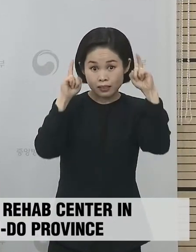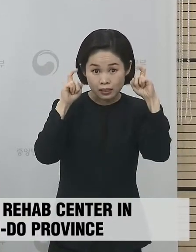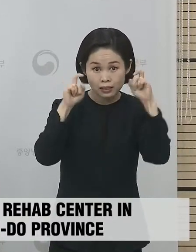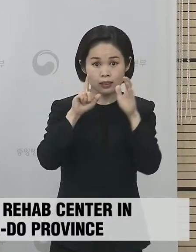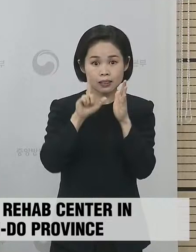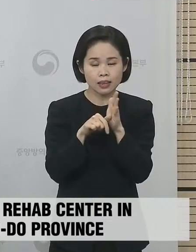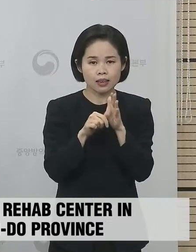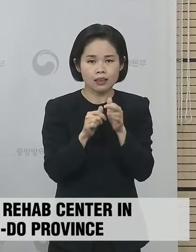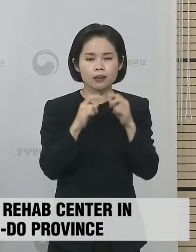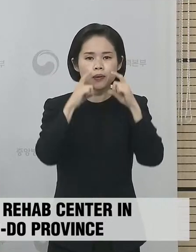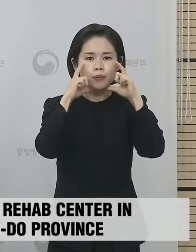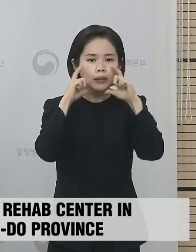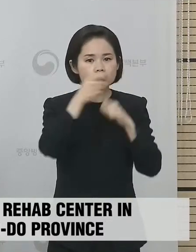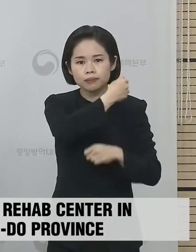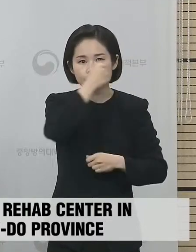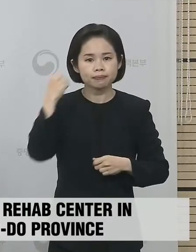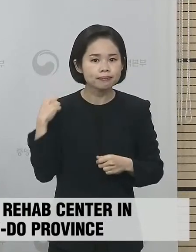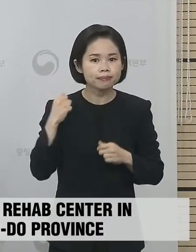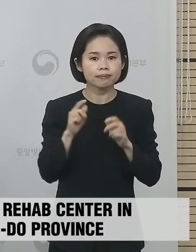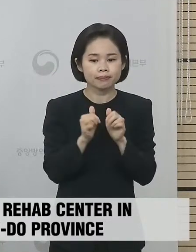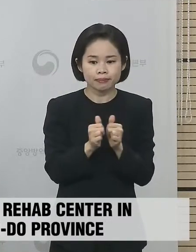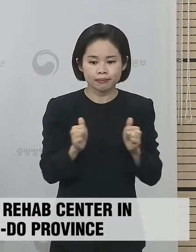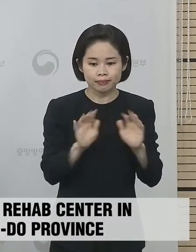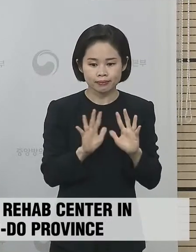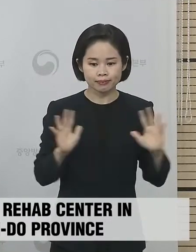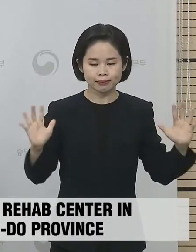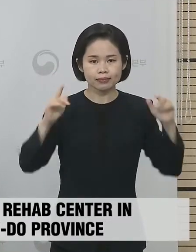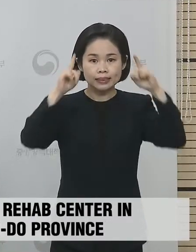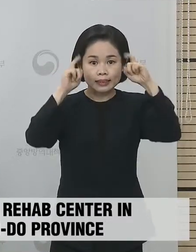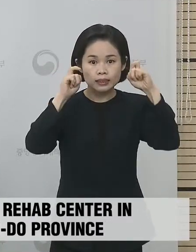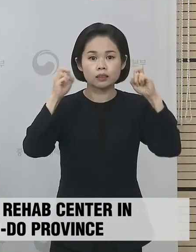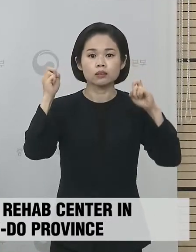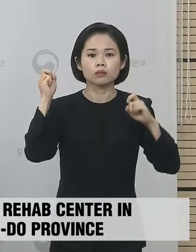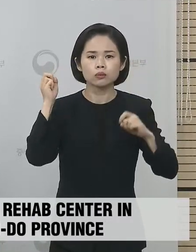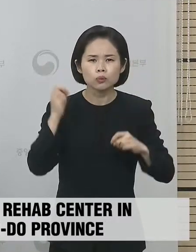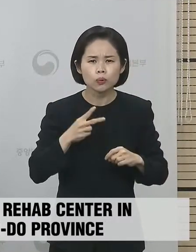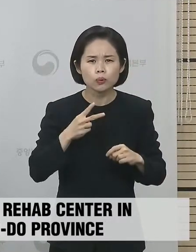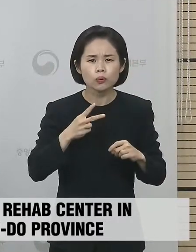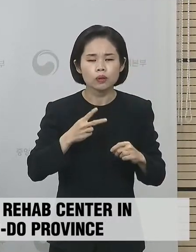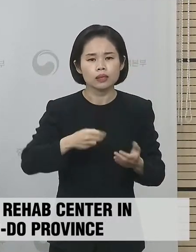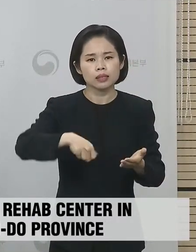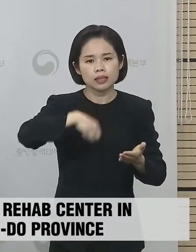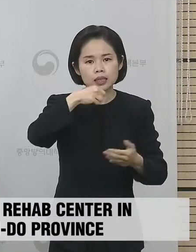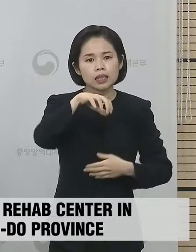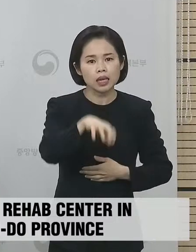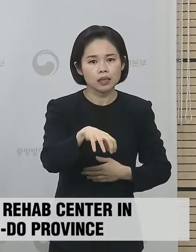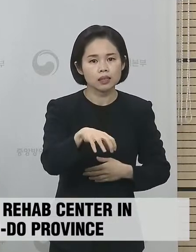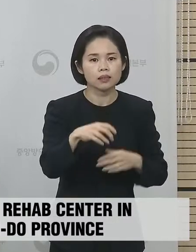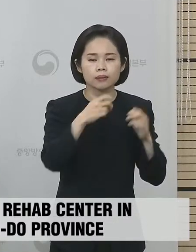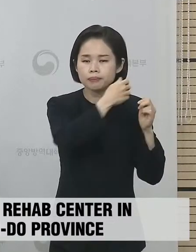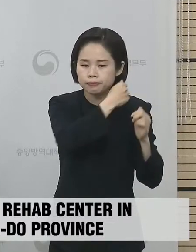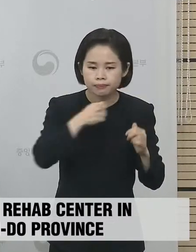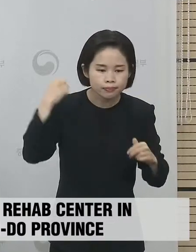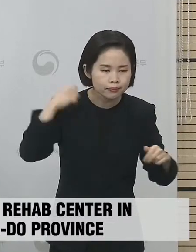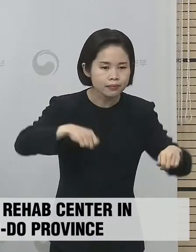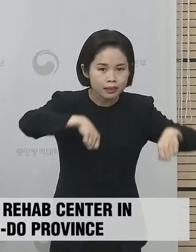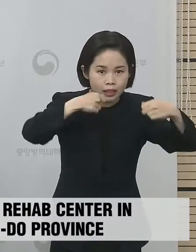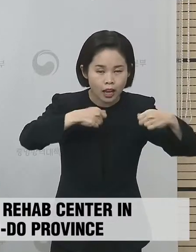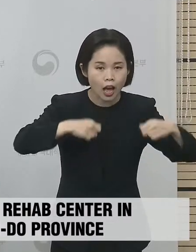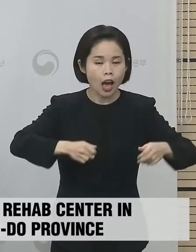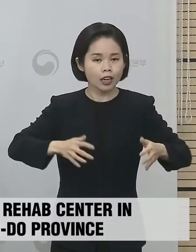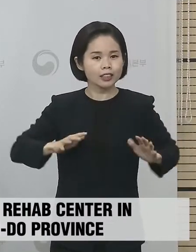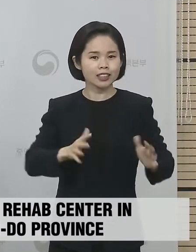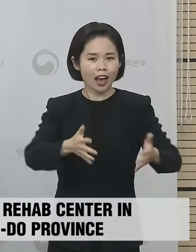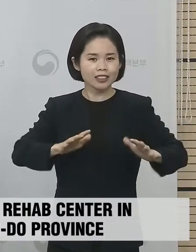hall where people did not wear face mask when they were taking a group photo at a wedding. And also at a restaurant, they did not